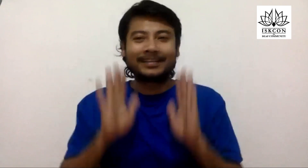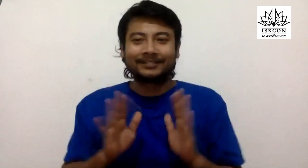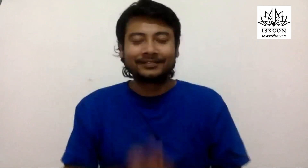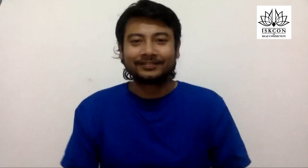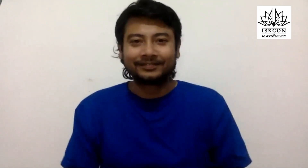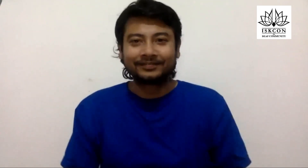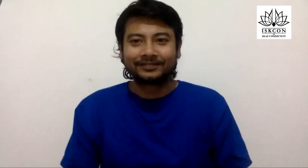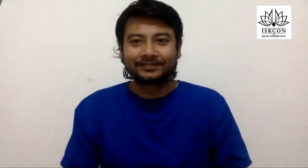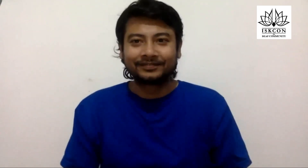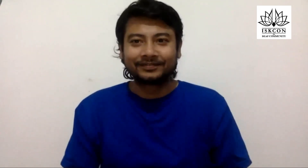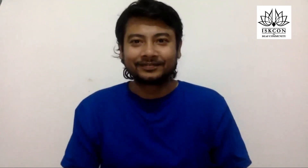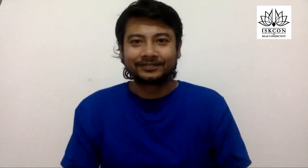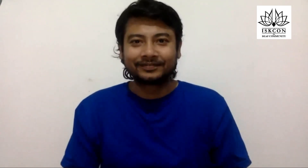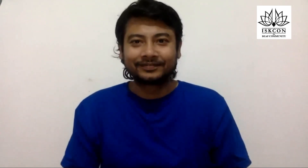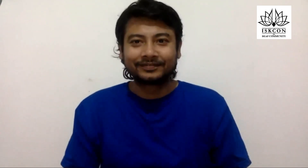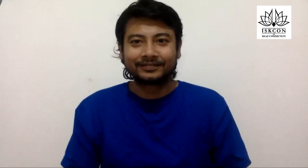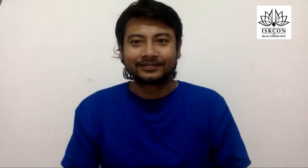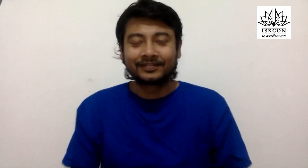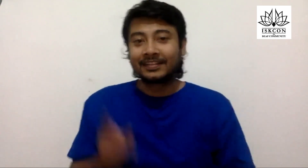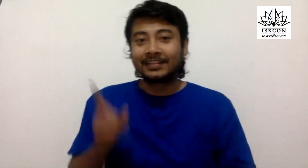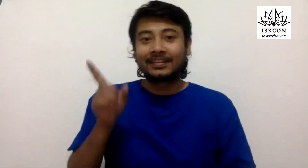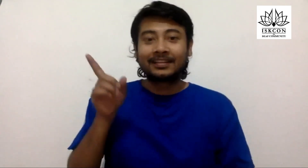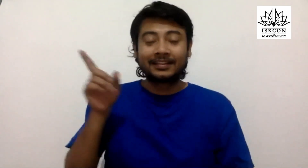And is revealing to those devotees